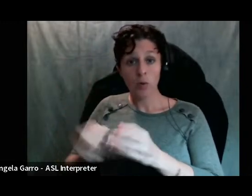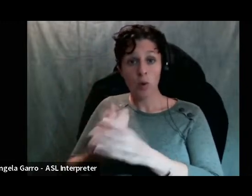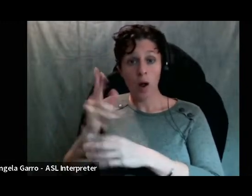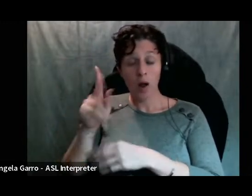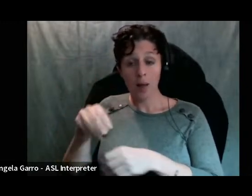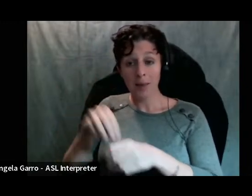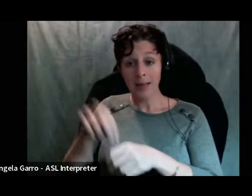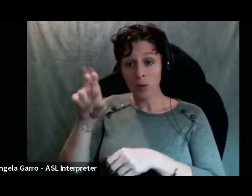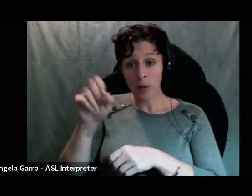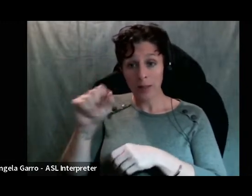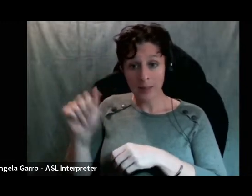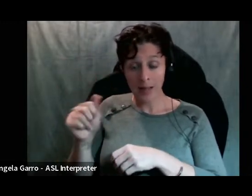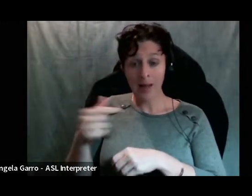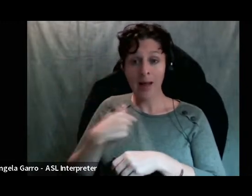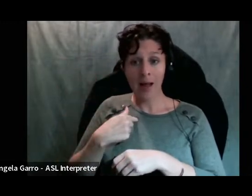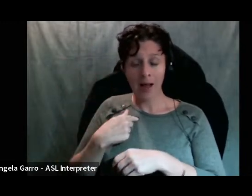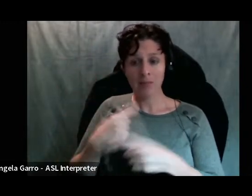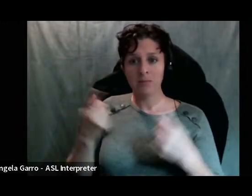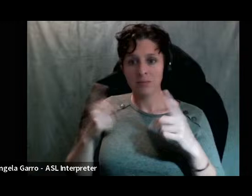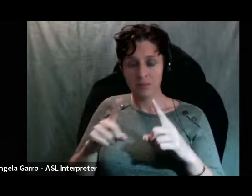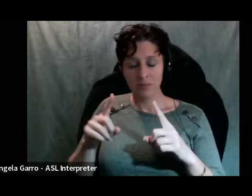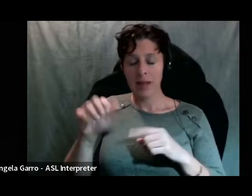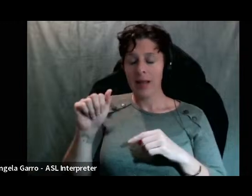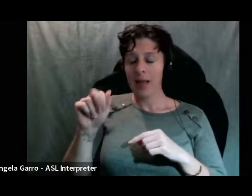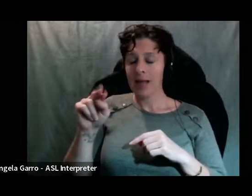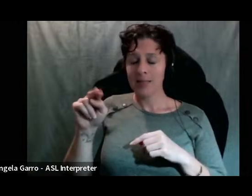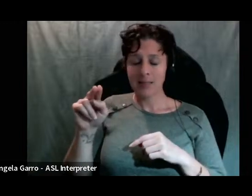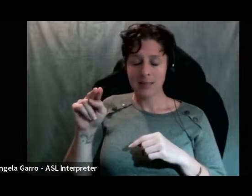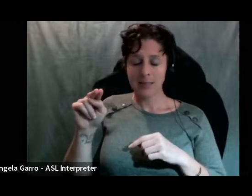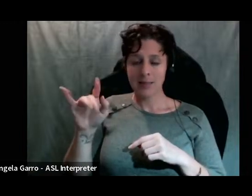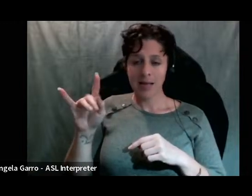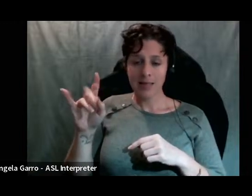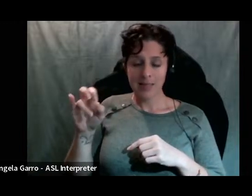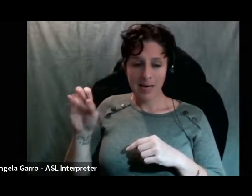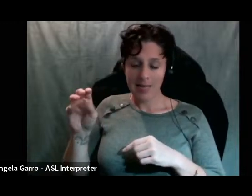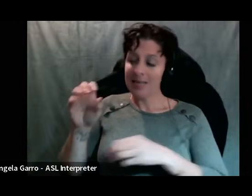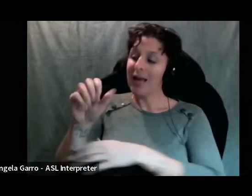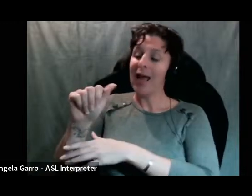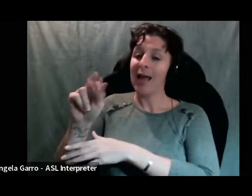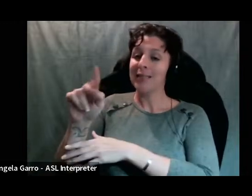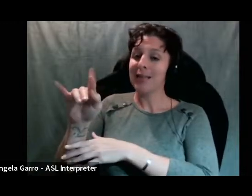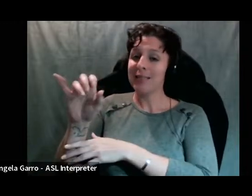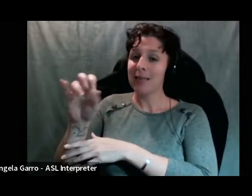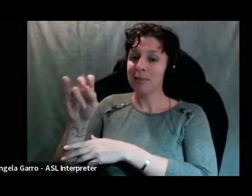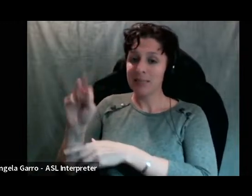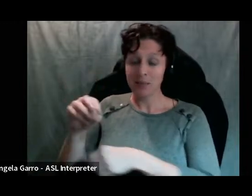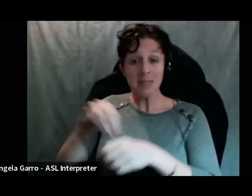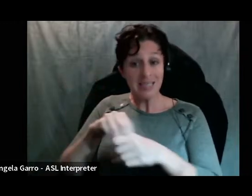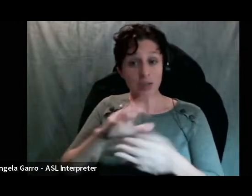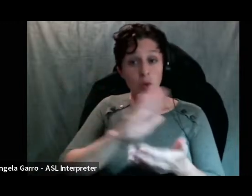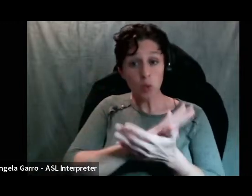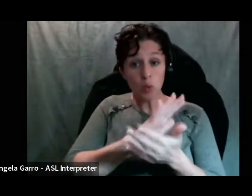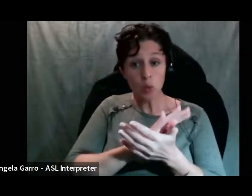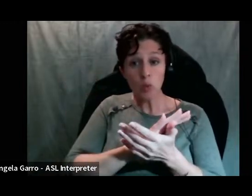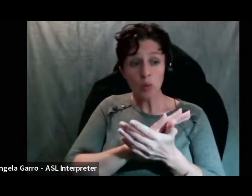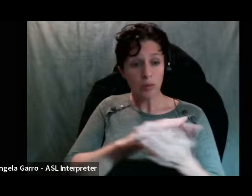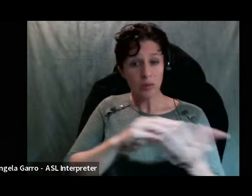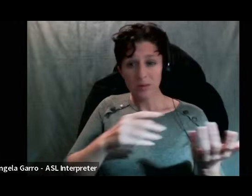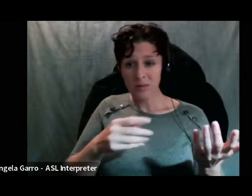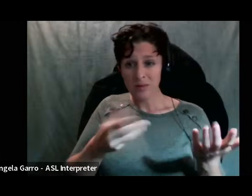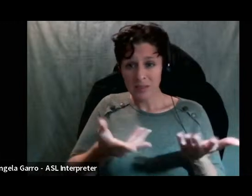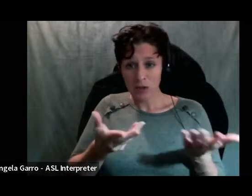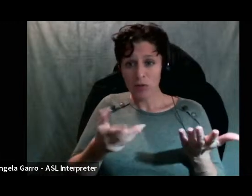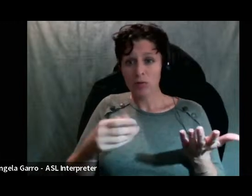United States, I encountered anti-Semitism in schools, an experience that no child, regardless